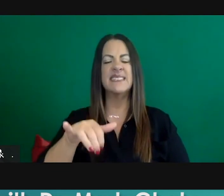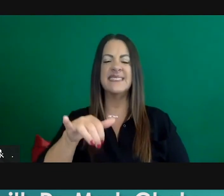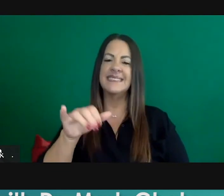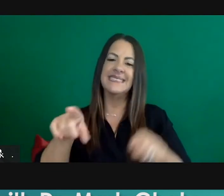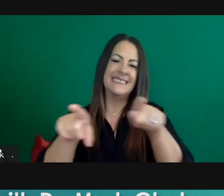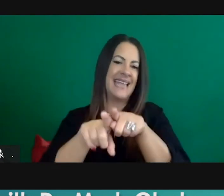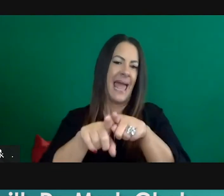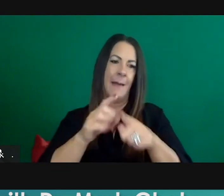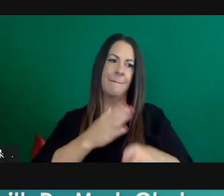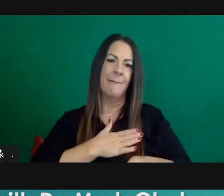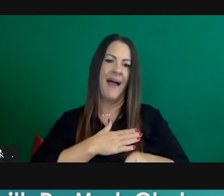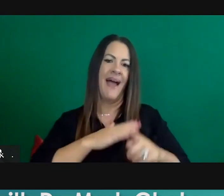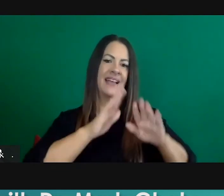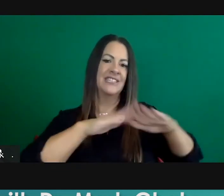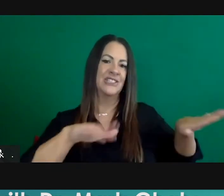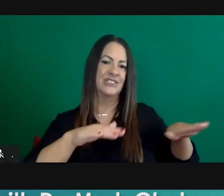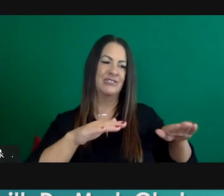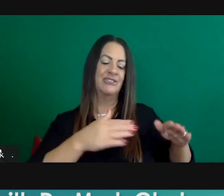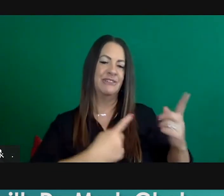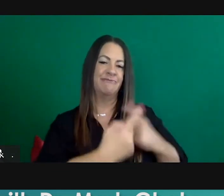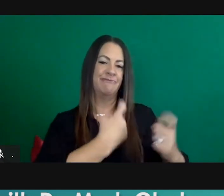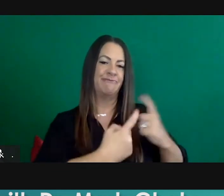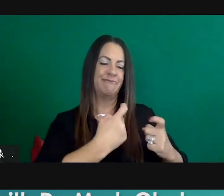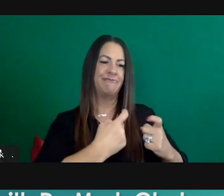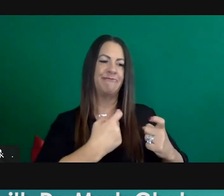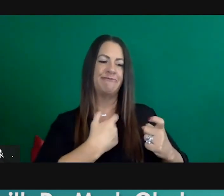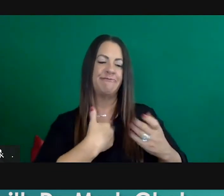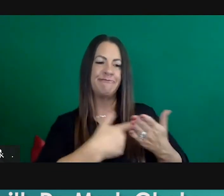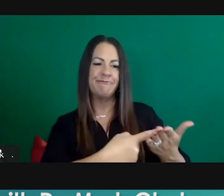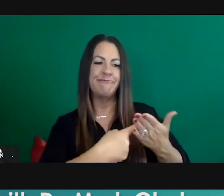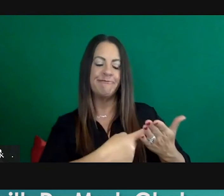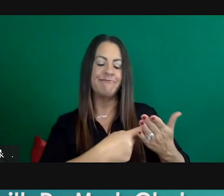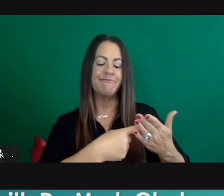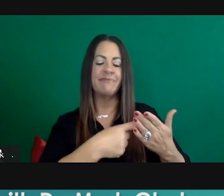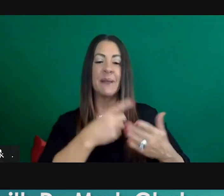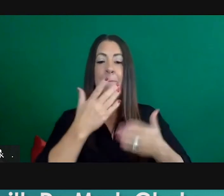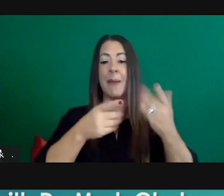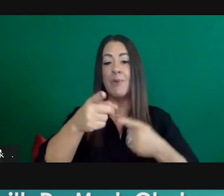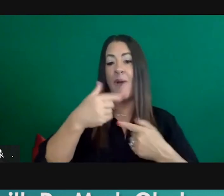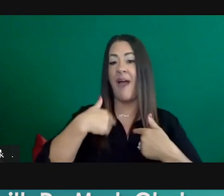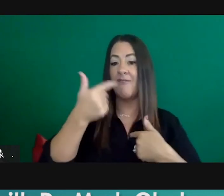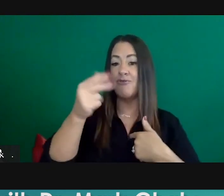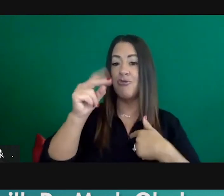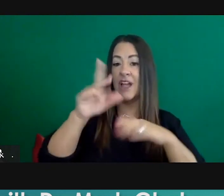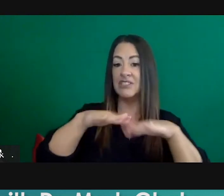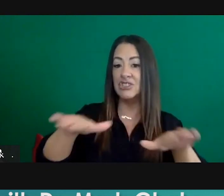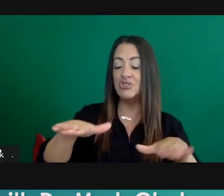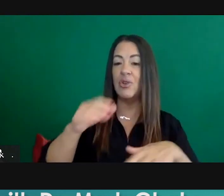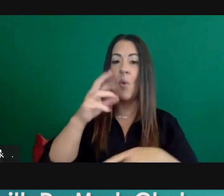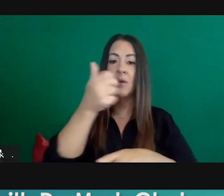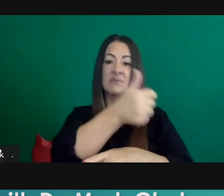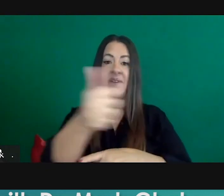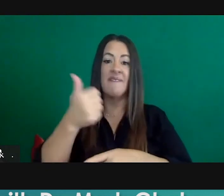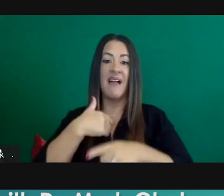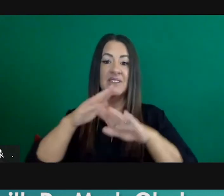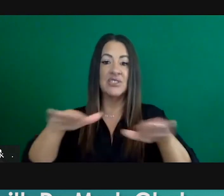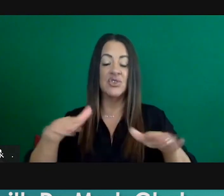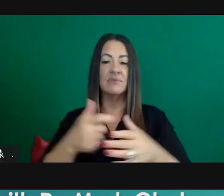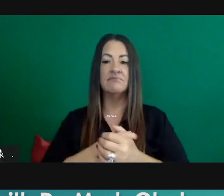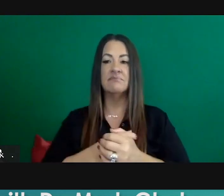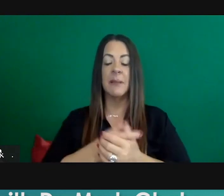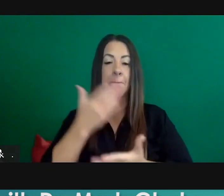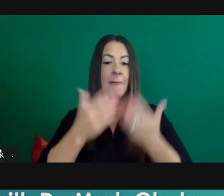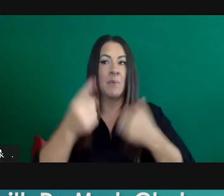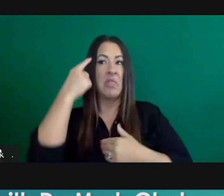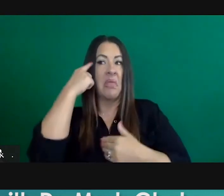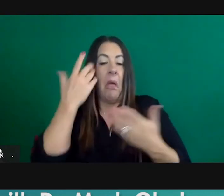household, as I'm sure many of you with young kids or grandchildren are anticipating. Or you might wonder, should I pick up a couple of bags of